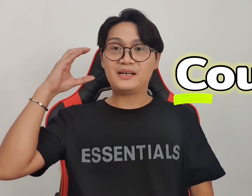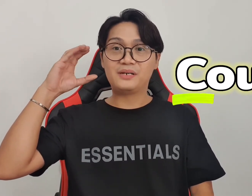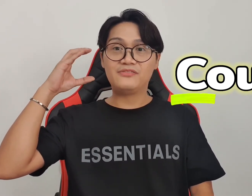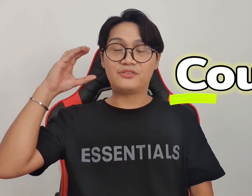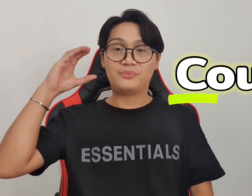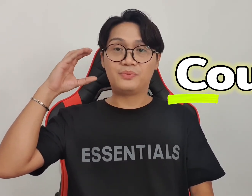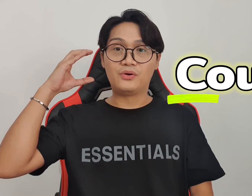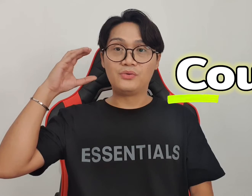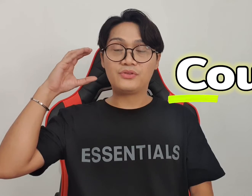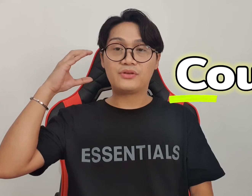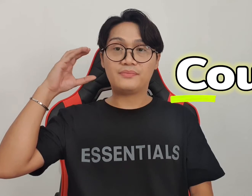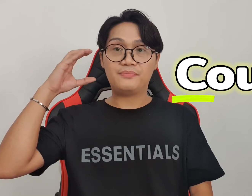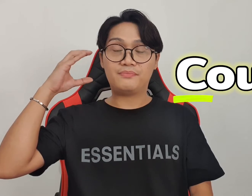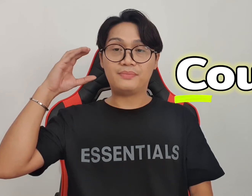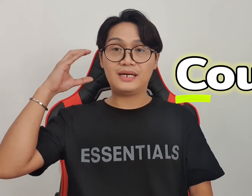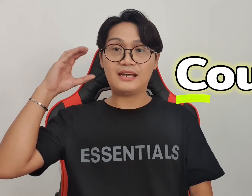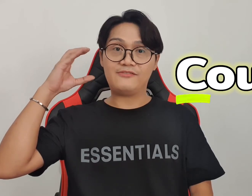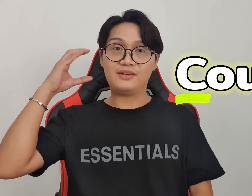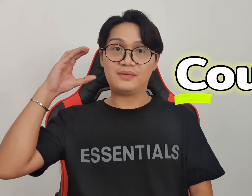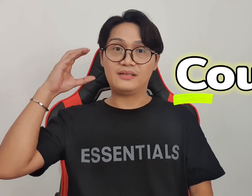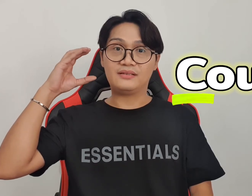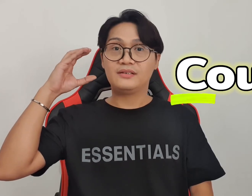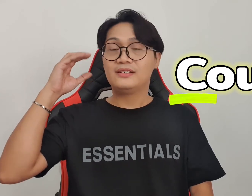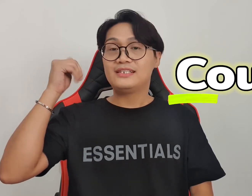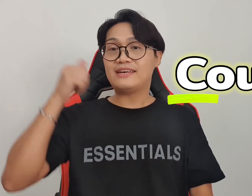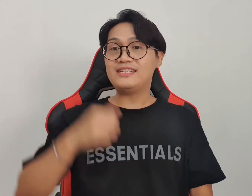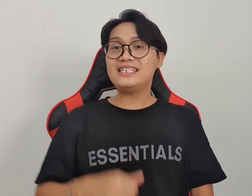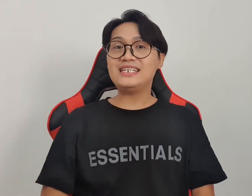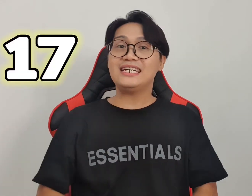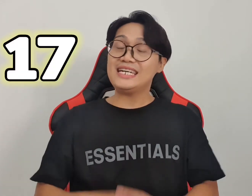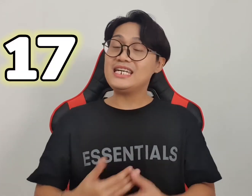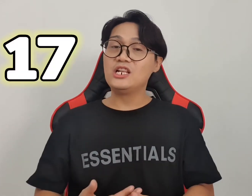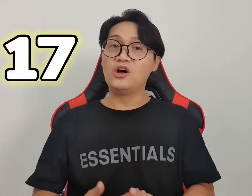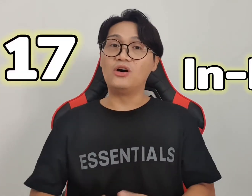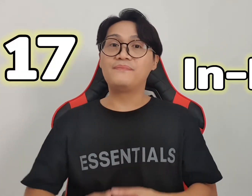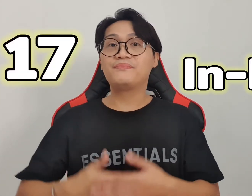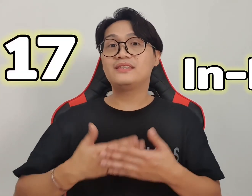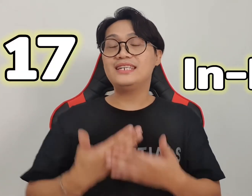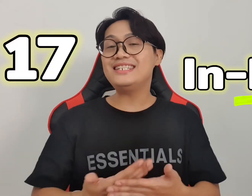Applicable for both male and female. 17, in-law. This is